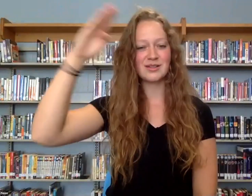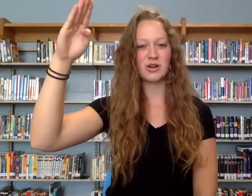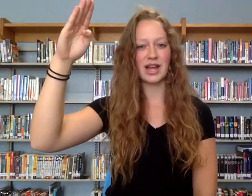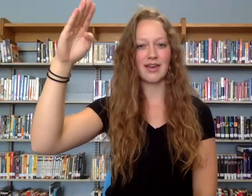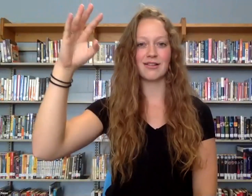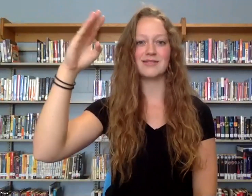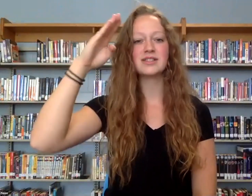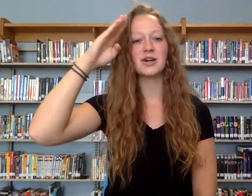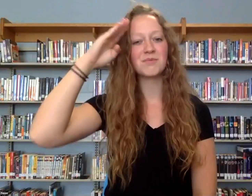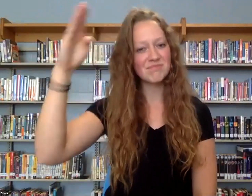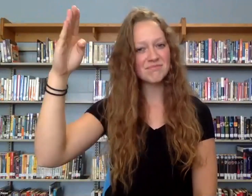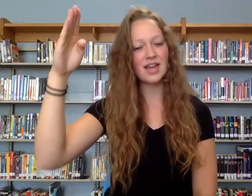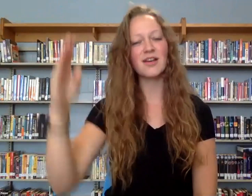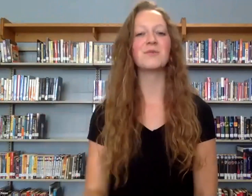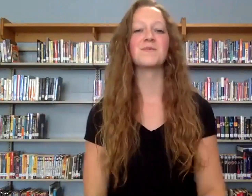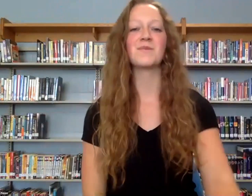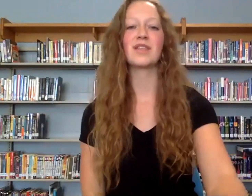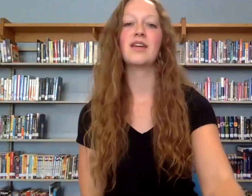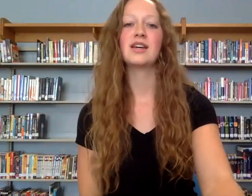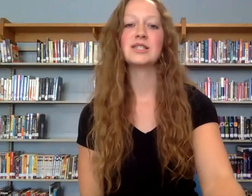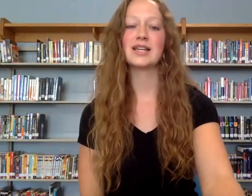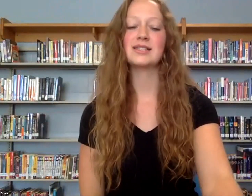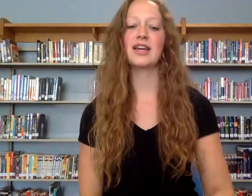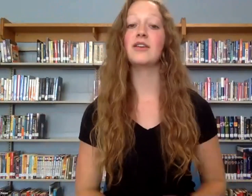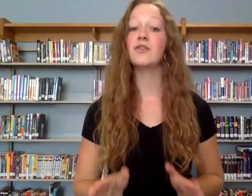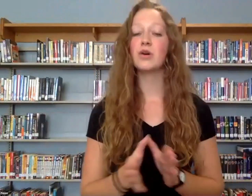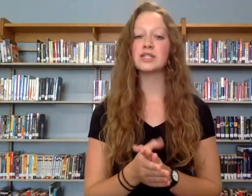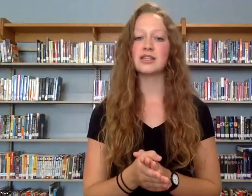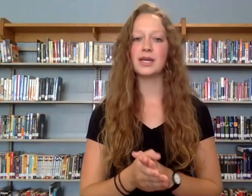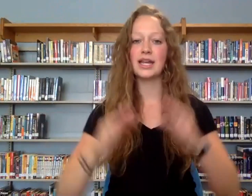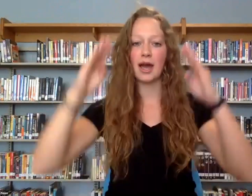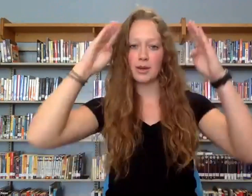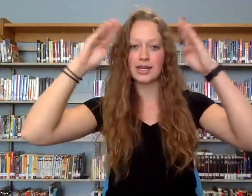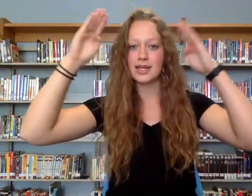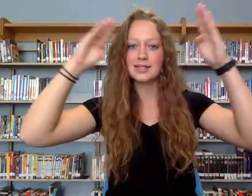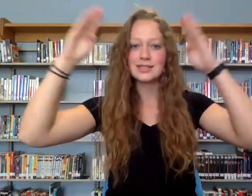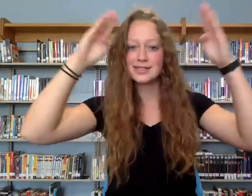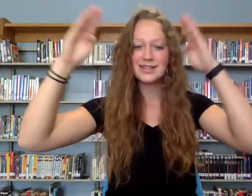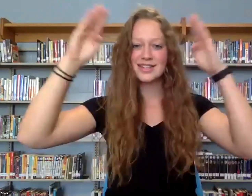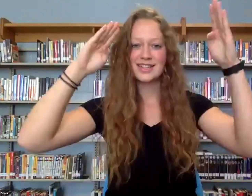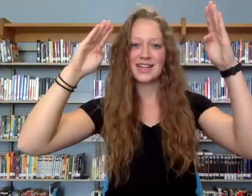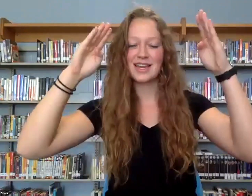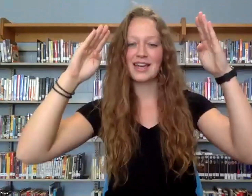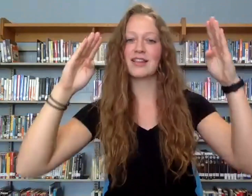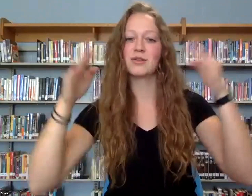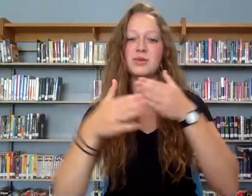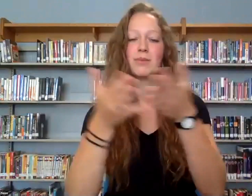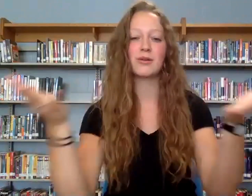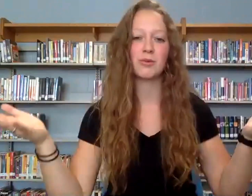an angle. So hello. And if you notice at the beginning, I went like this. That's like hello to a big group of